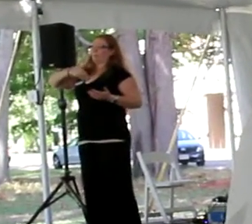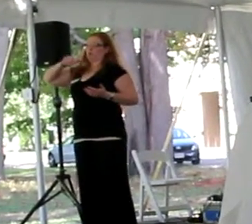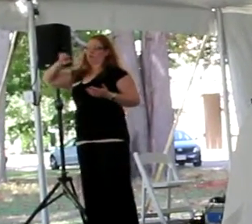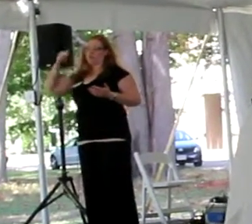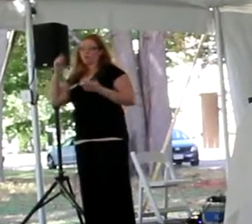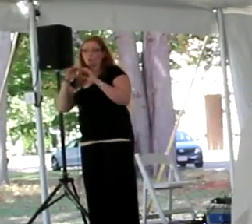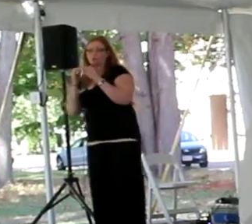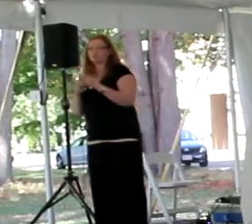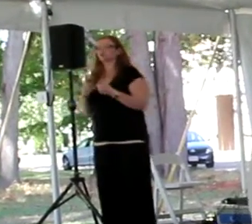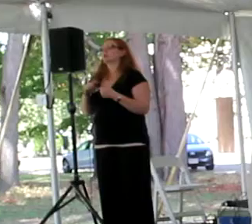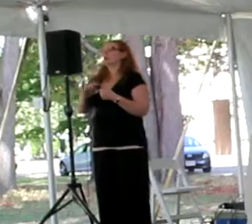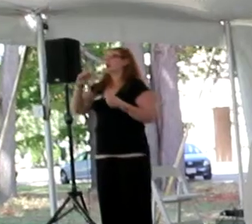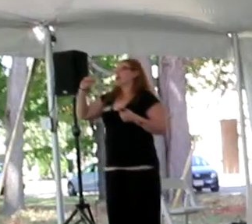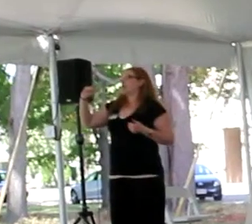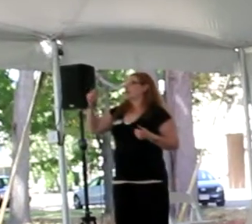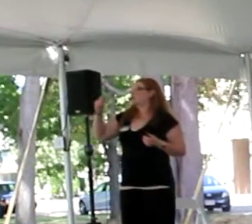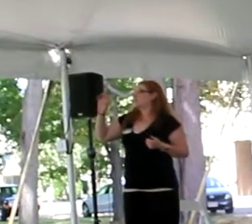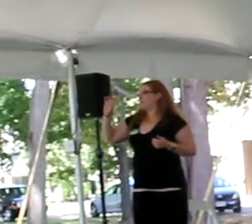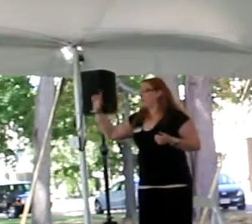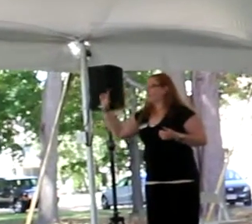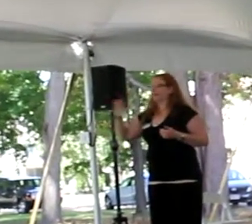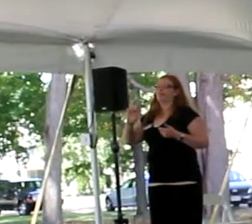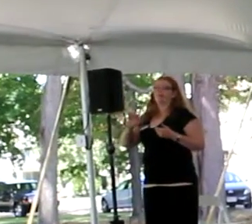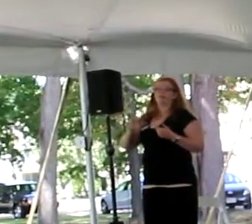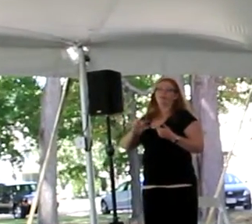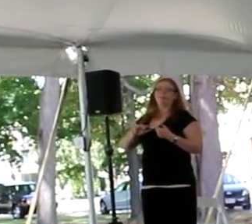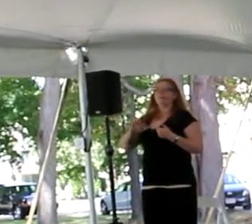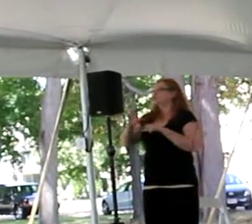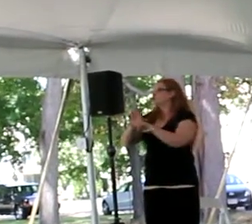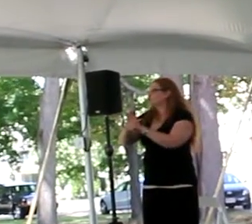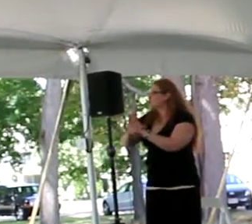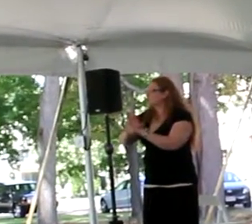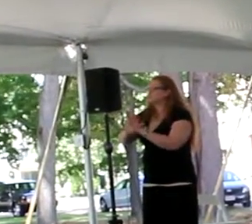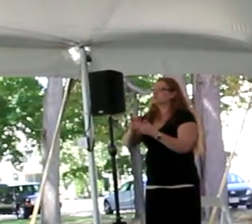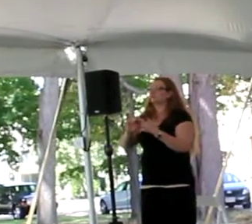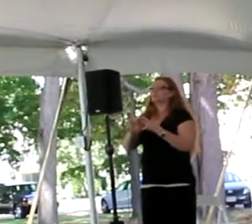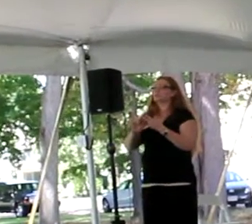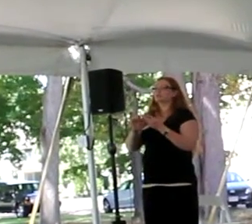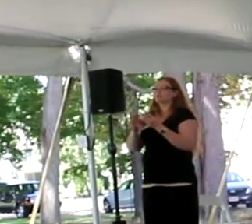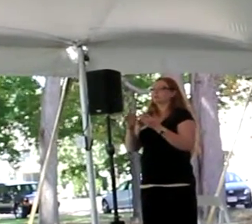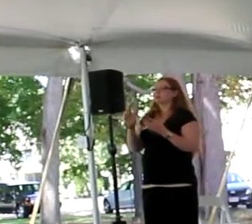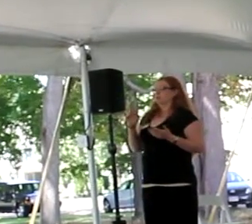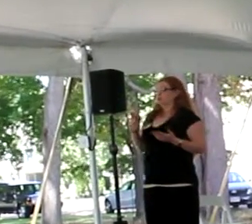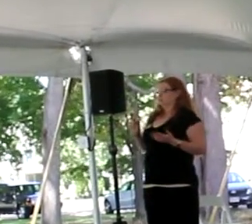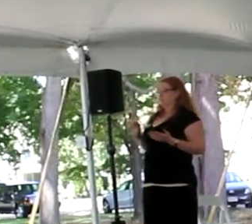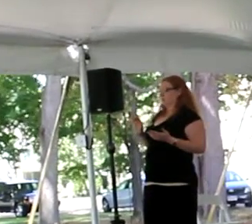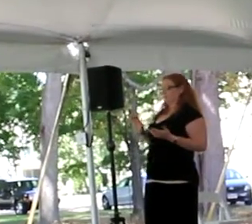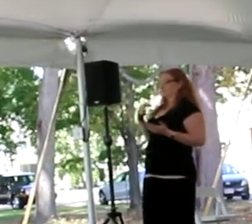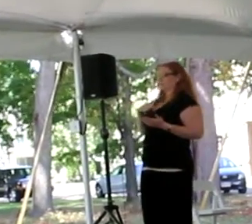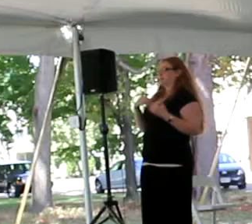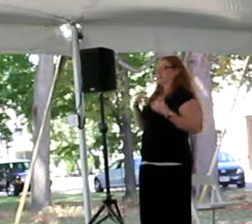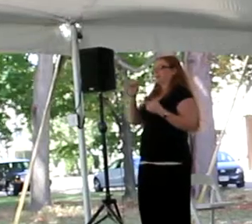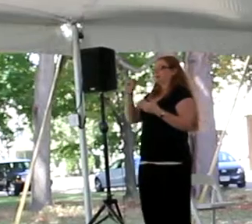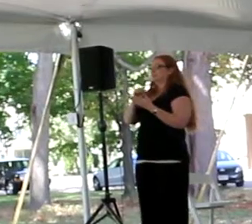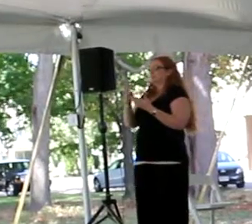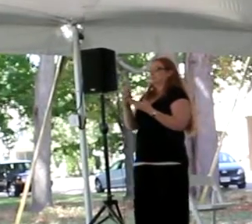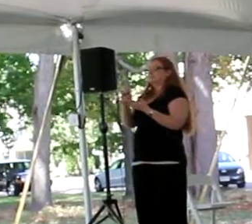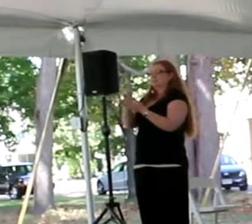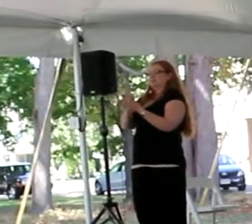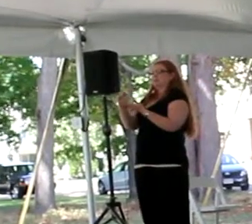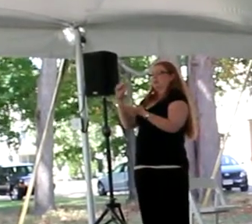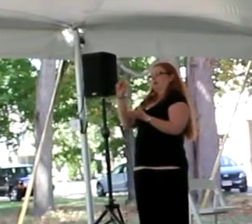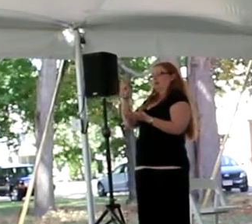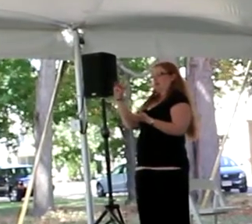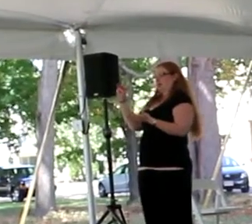E.G. Bell, we have churches. We have in New York City, we have St. Anne's Church for the Deaf. And